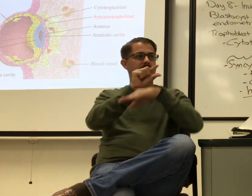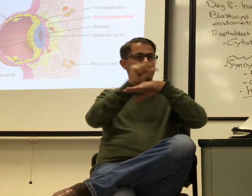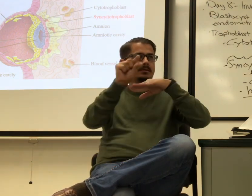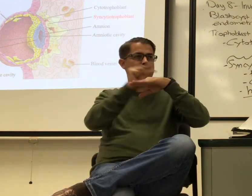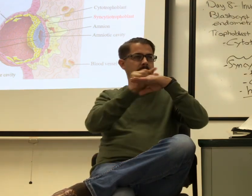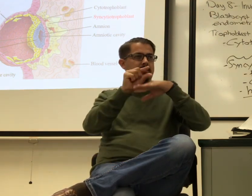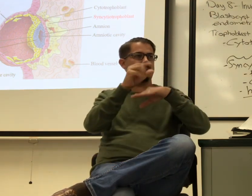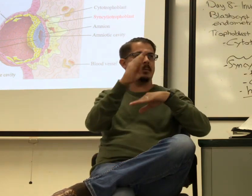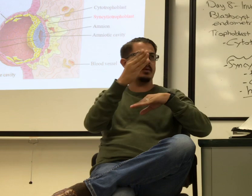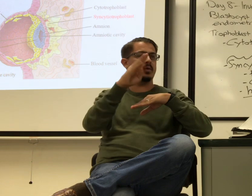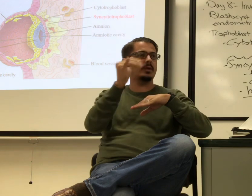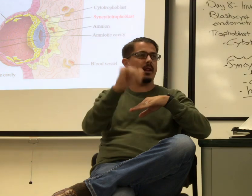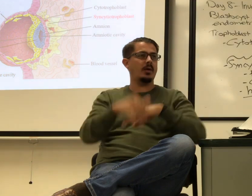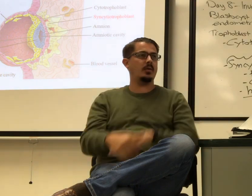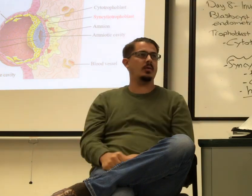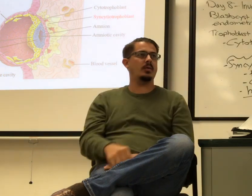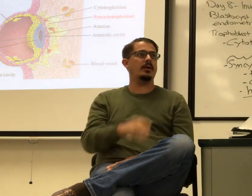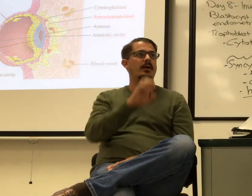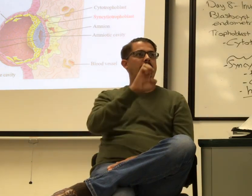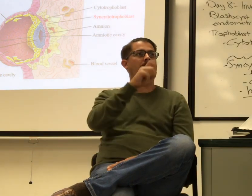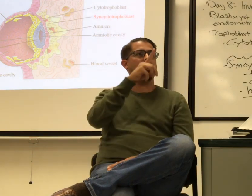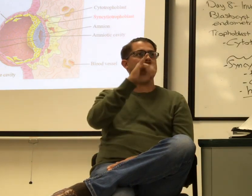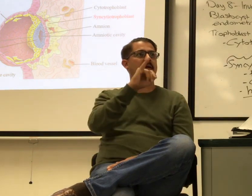yellow. That's epiblast, hypoblast